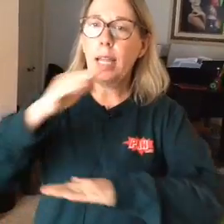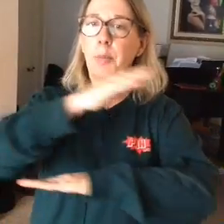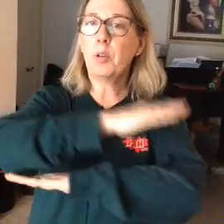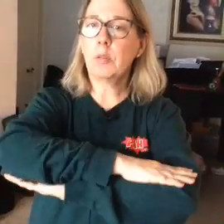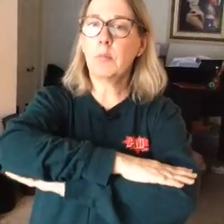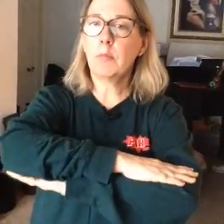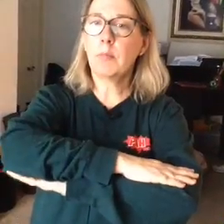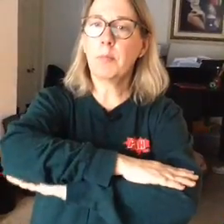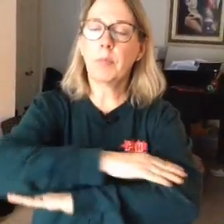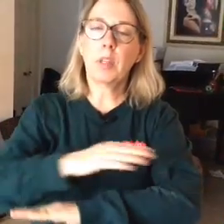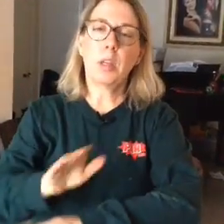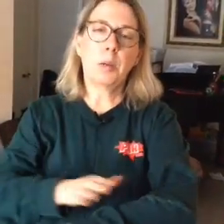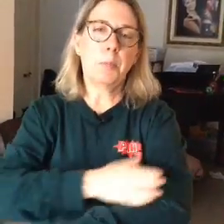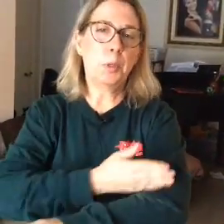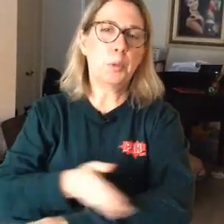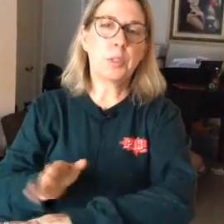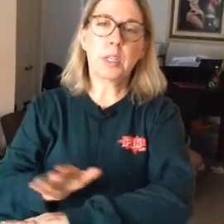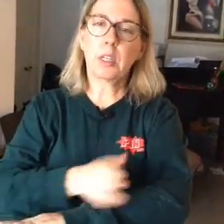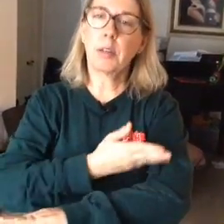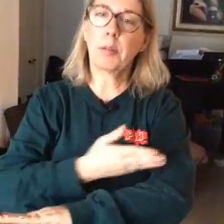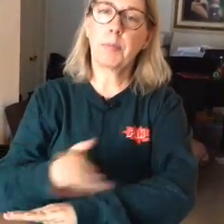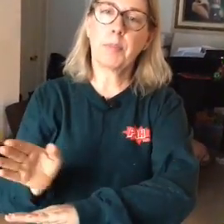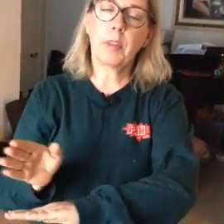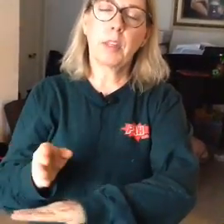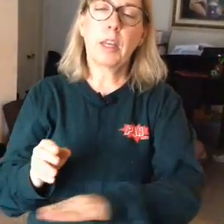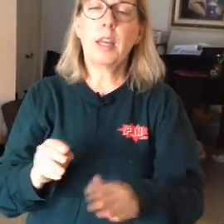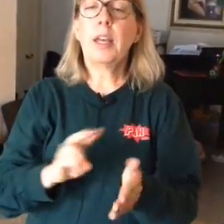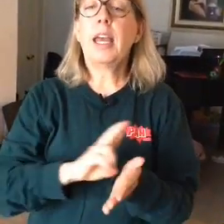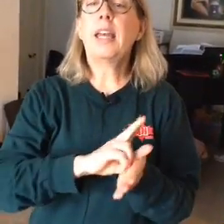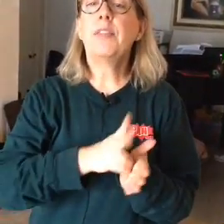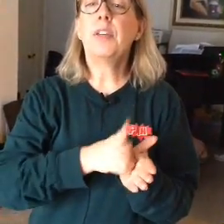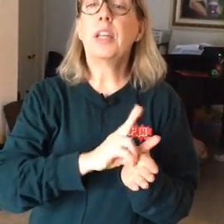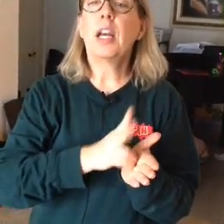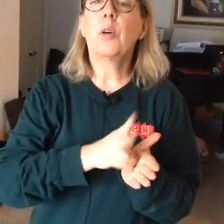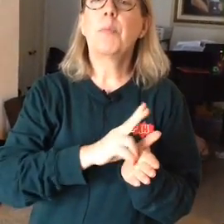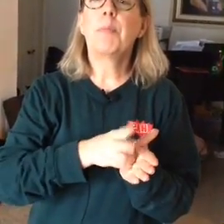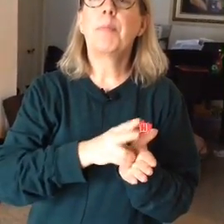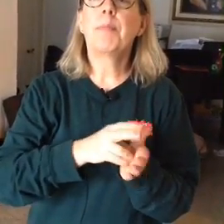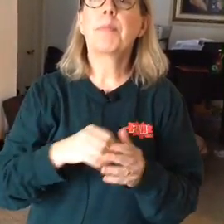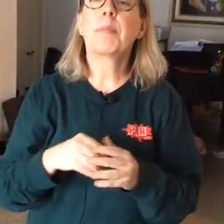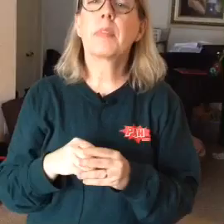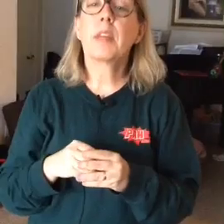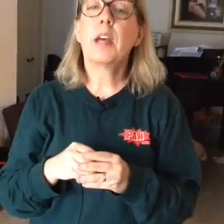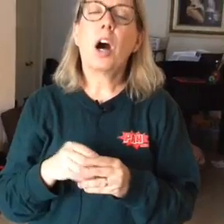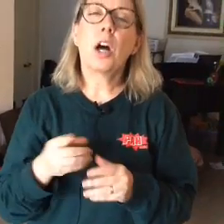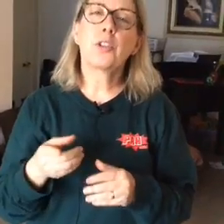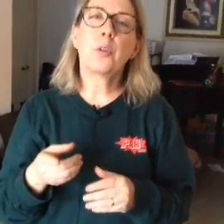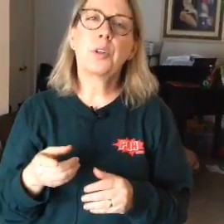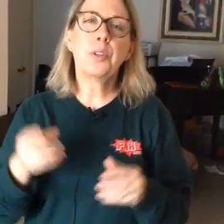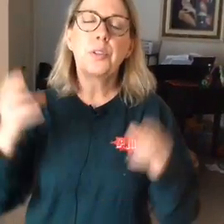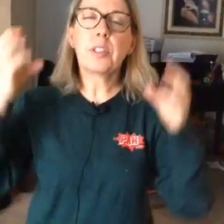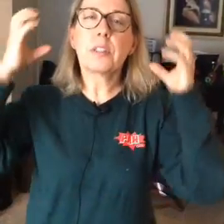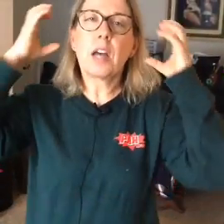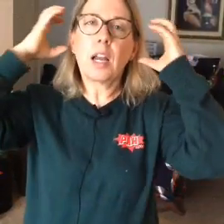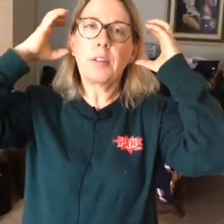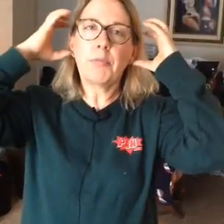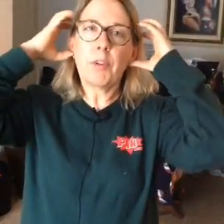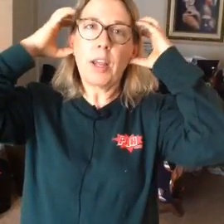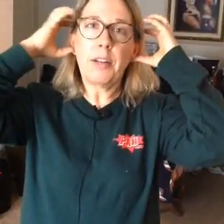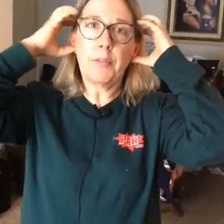Table, music, and video. Also, he'll use the sign for